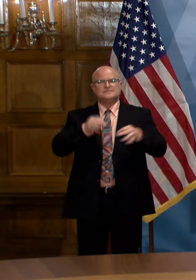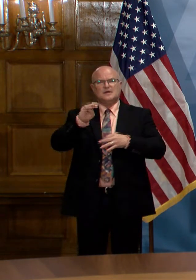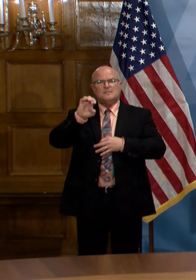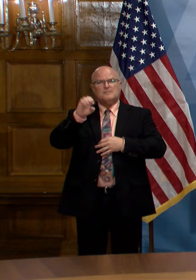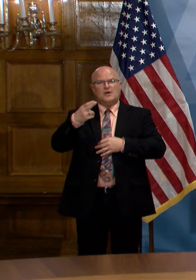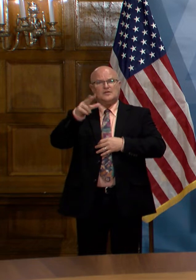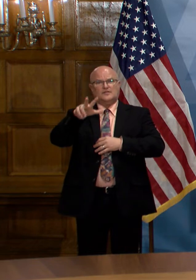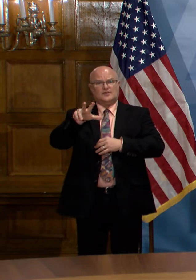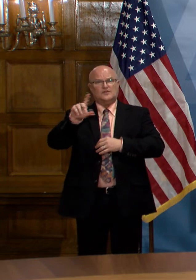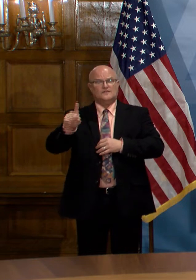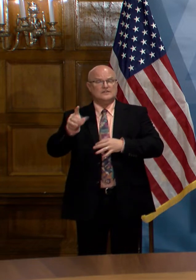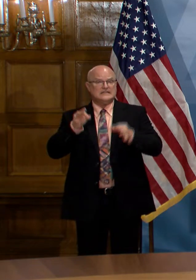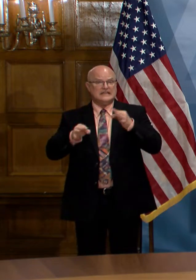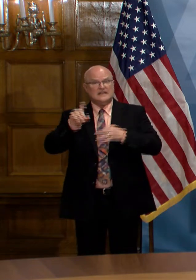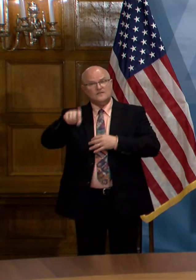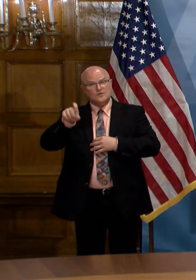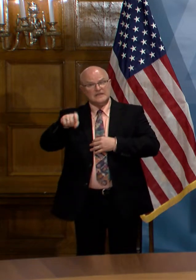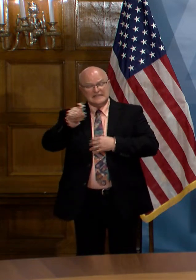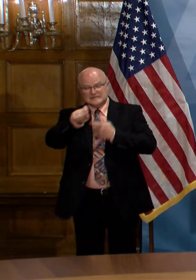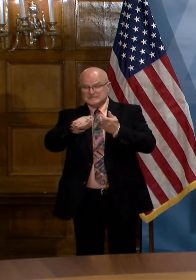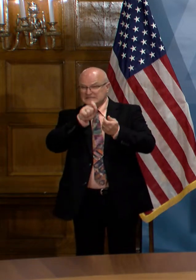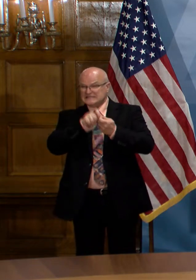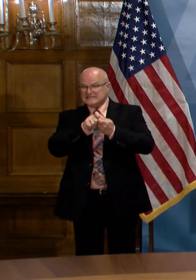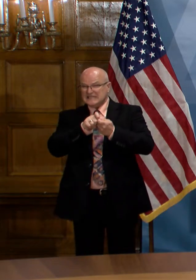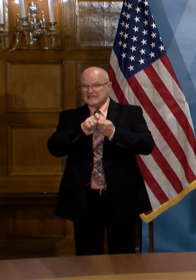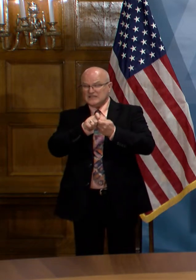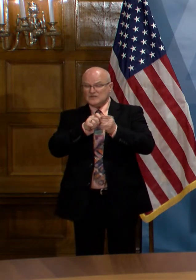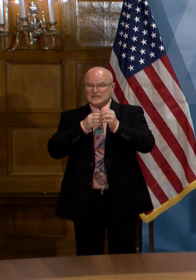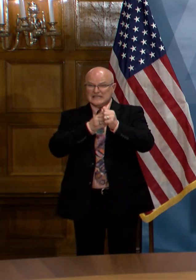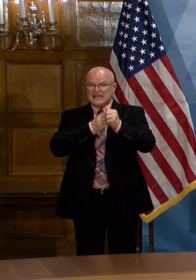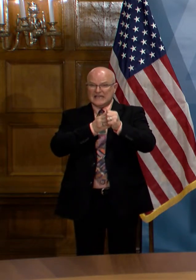March 31st. If we meet particular